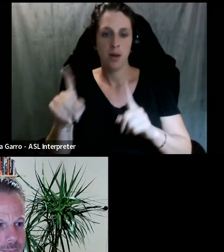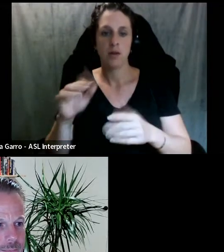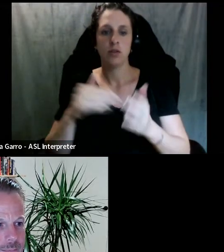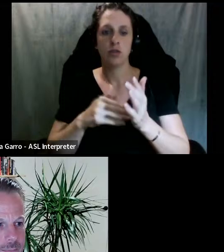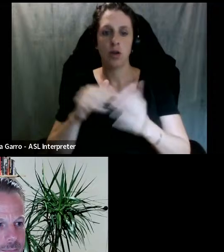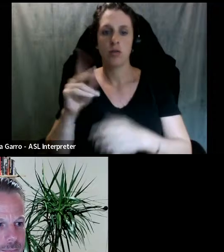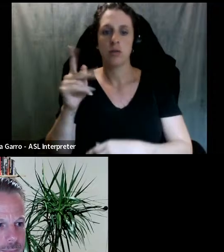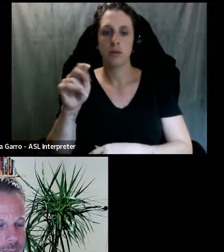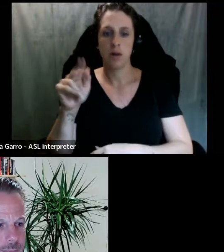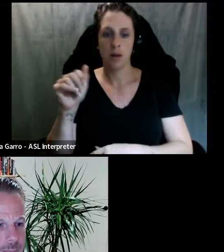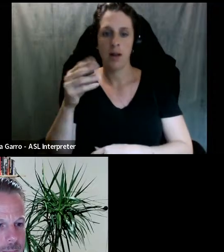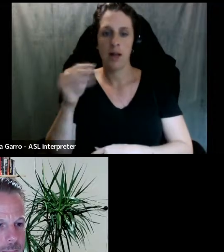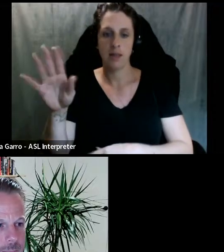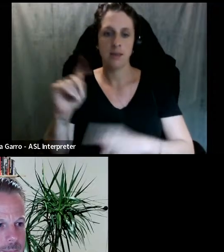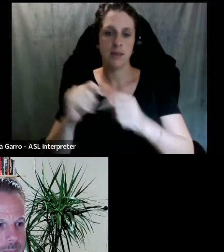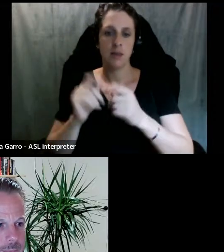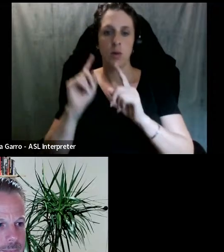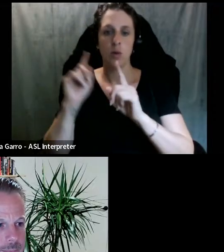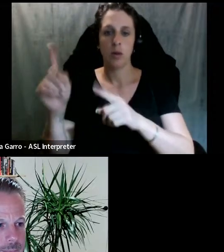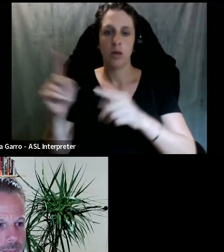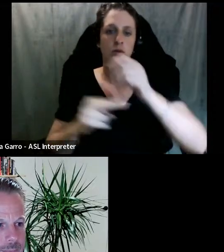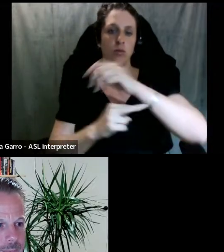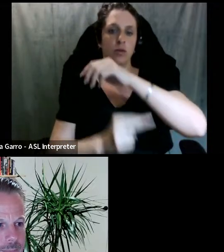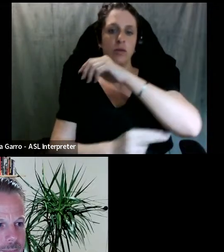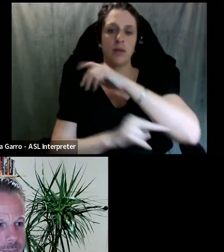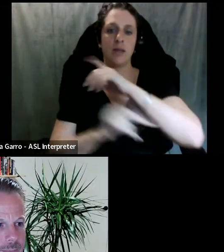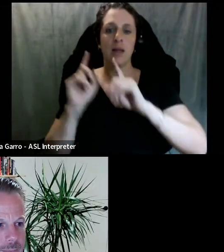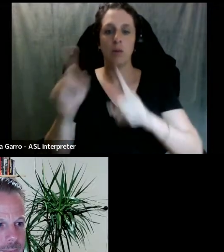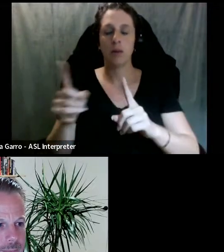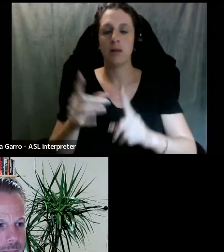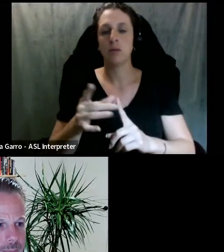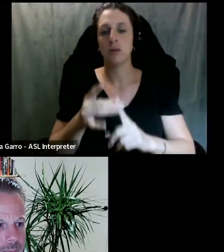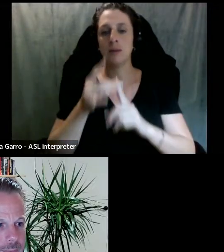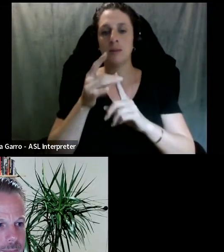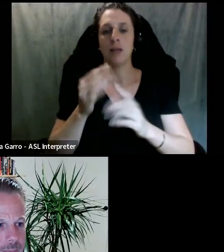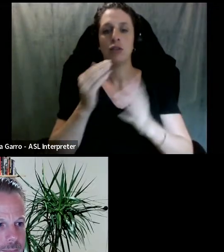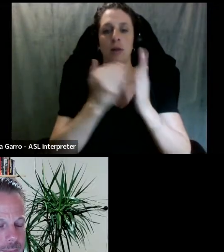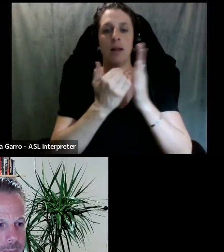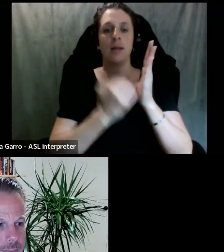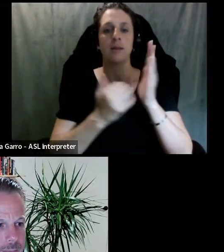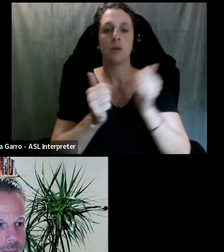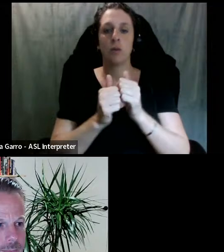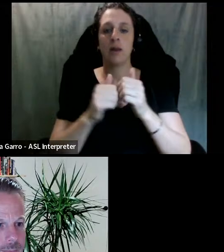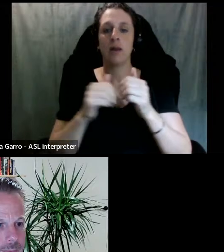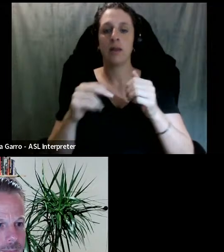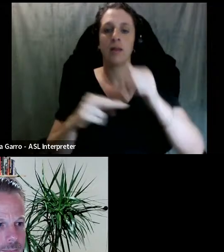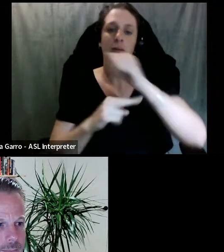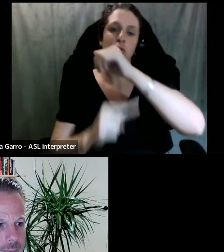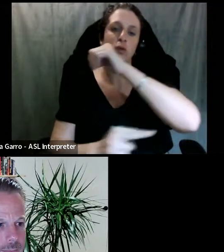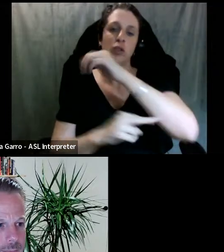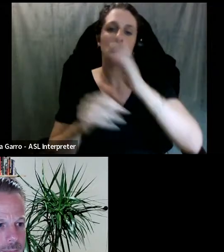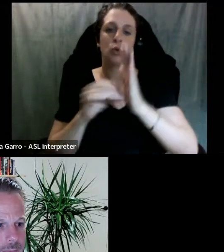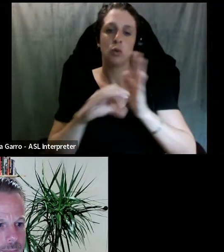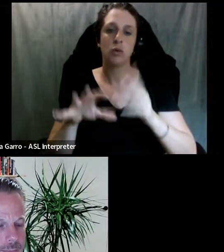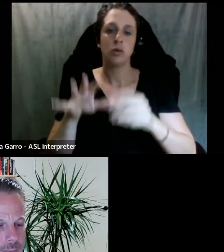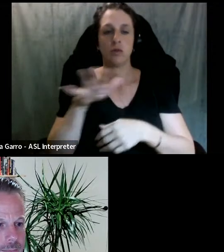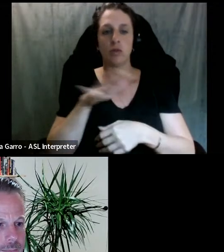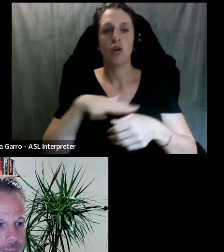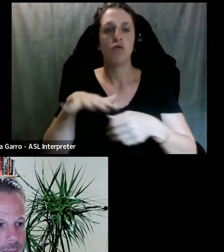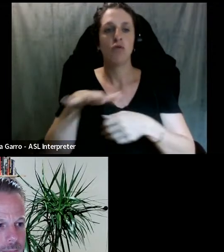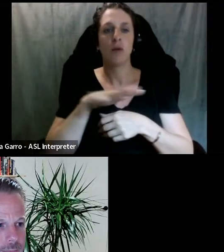Bridge and they did a special lesson with the Bridge students around construction management.